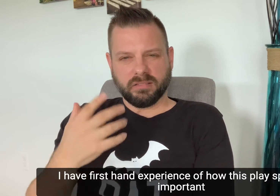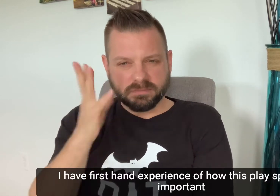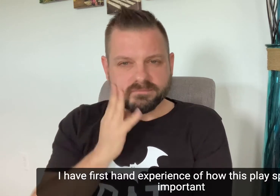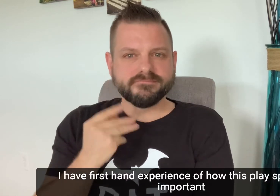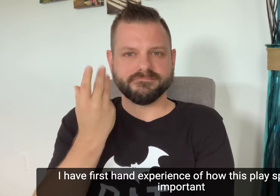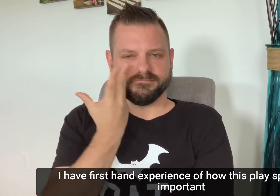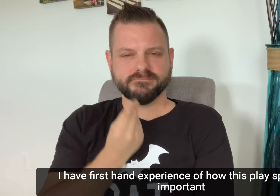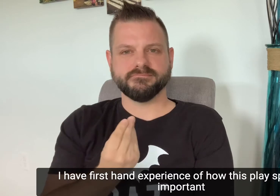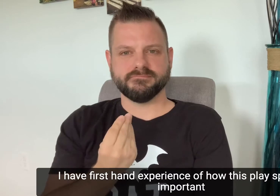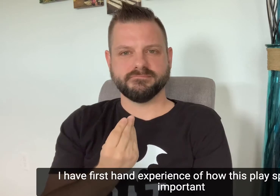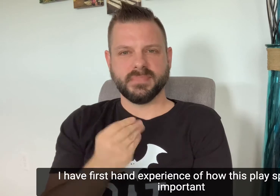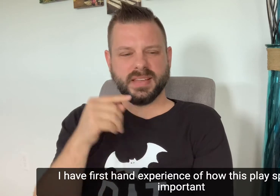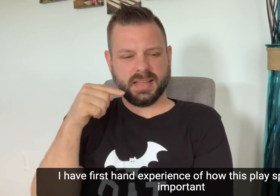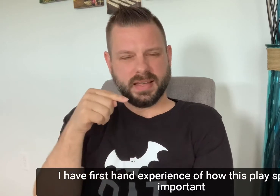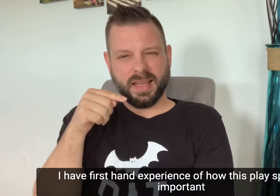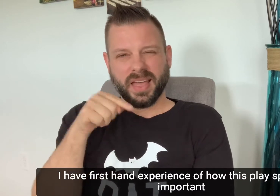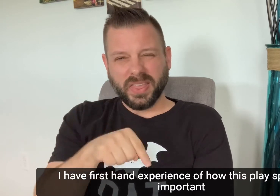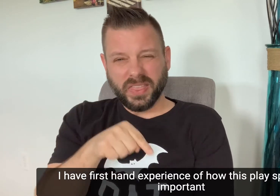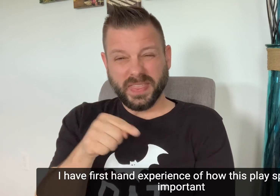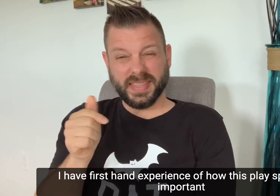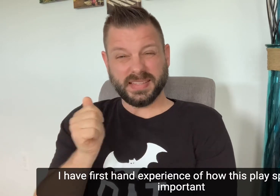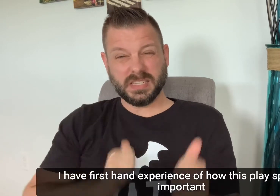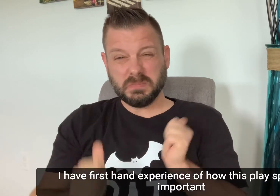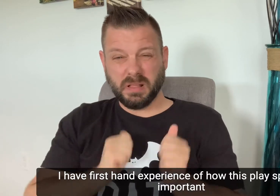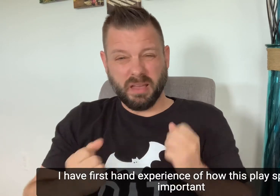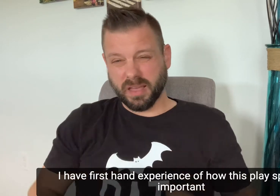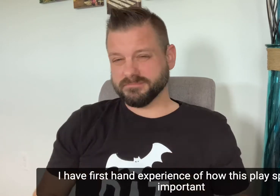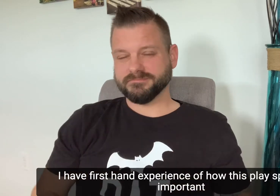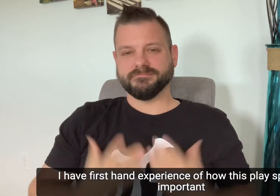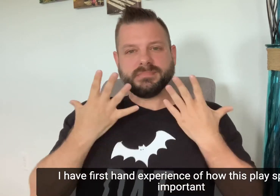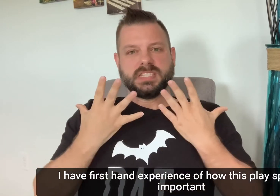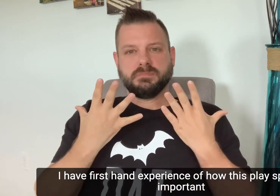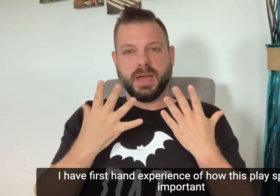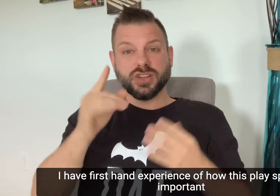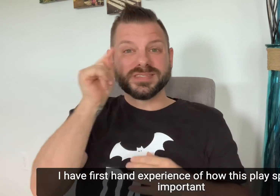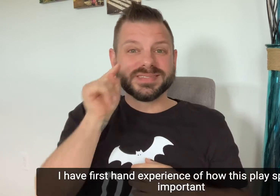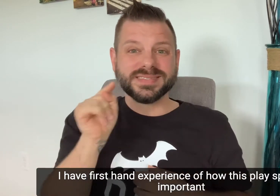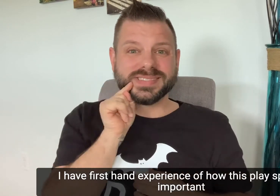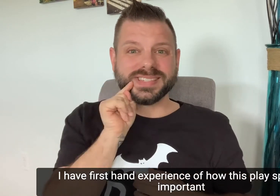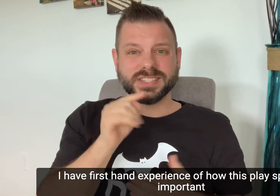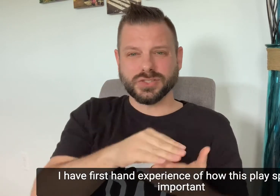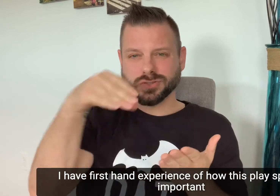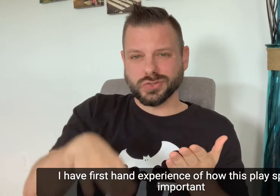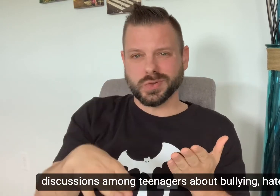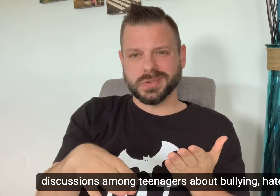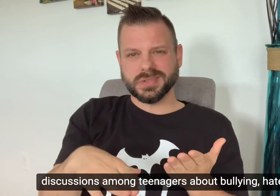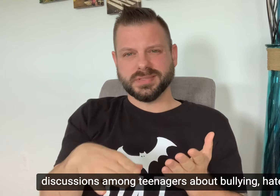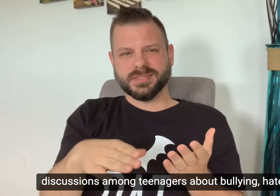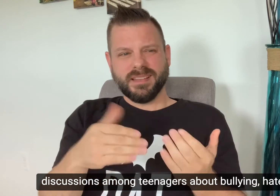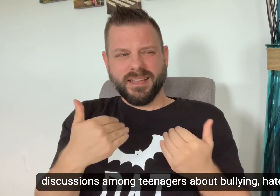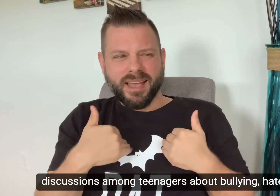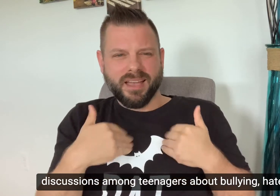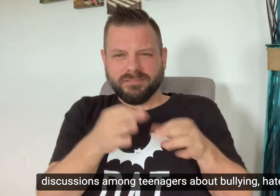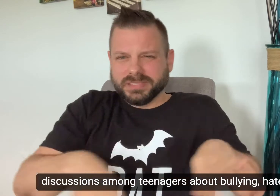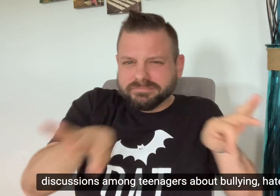I have first-hand experience of how this play sparks important discussions